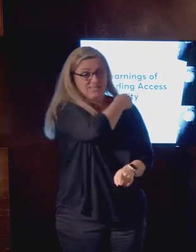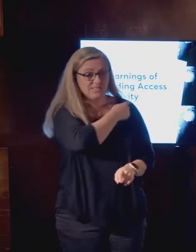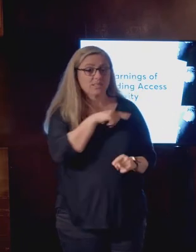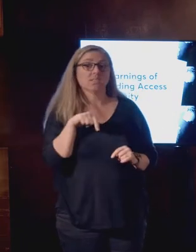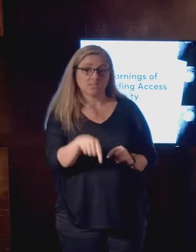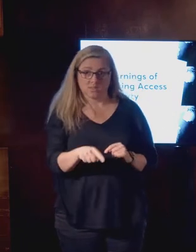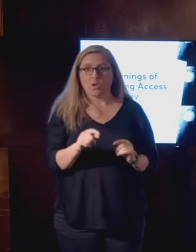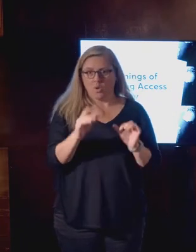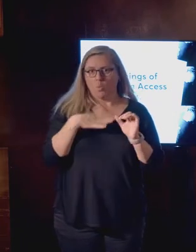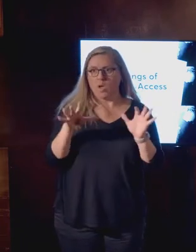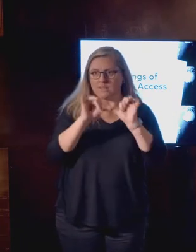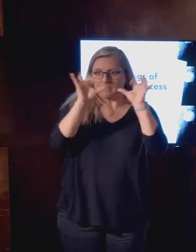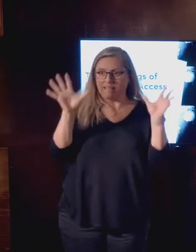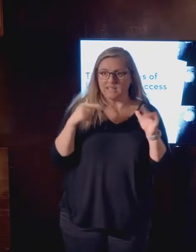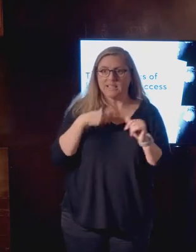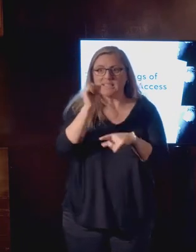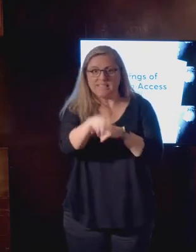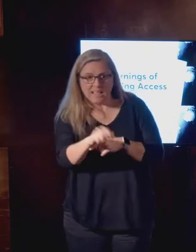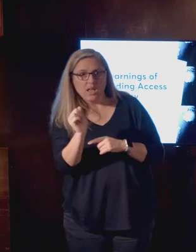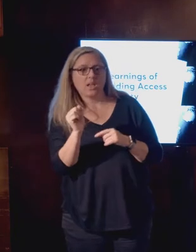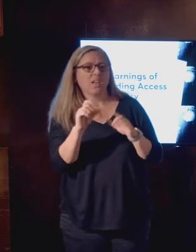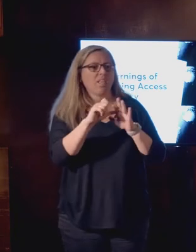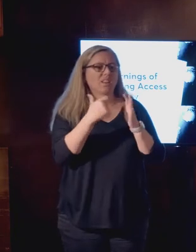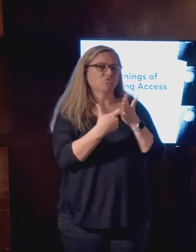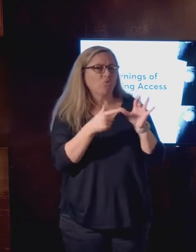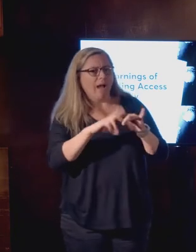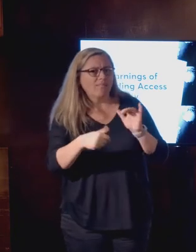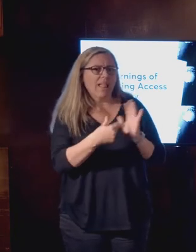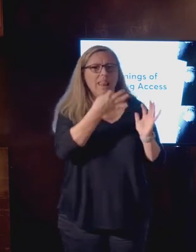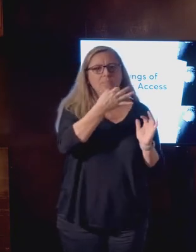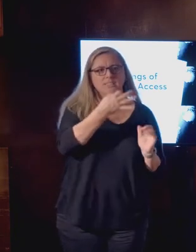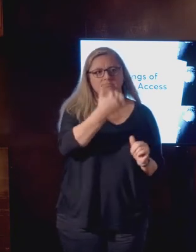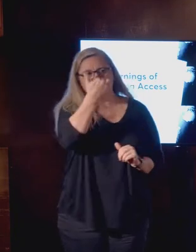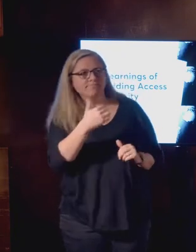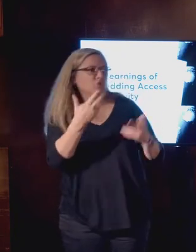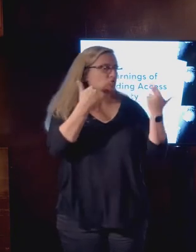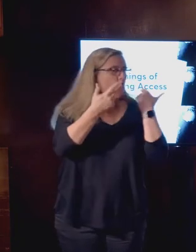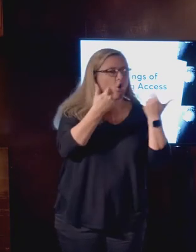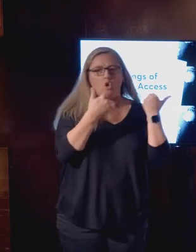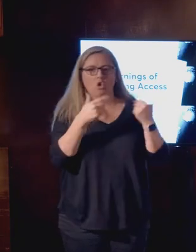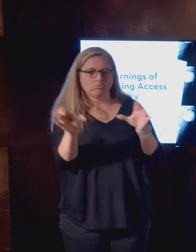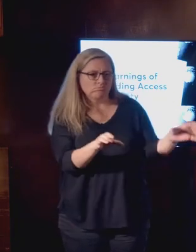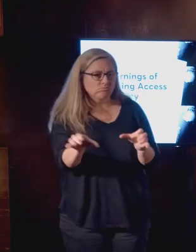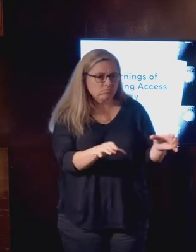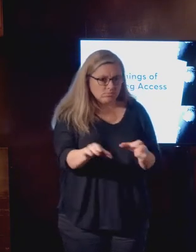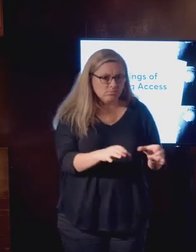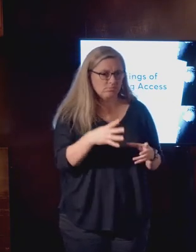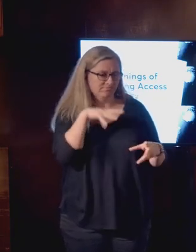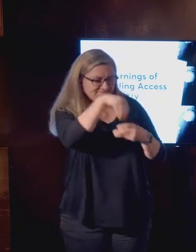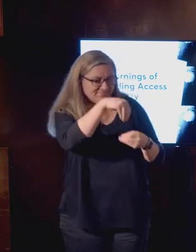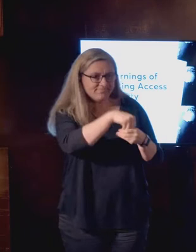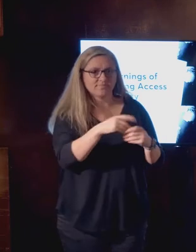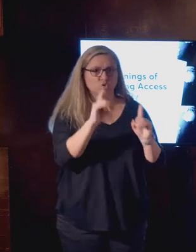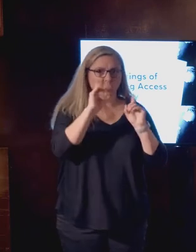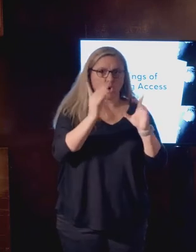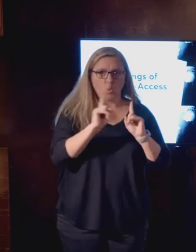I just wanted to be clear that the draft was more about, let's get the songs together, let's see which songs live in this show,